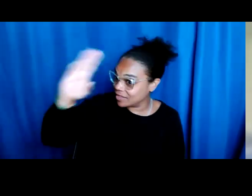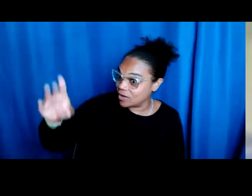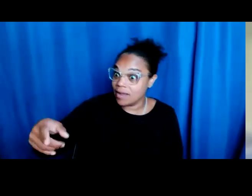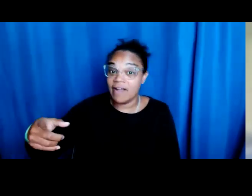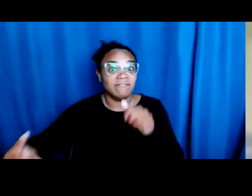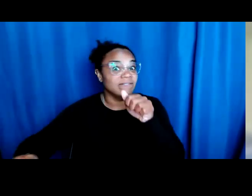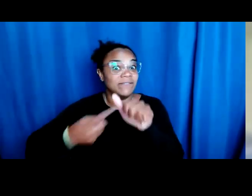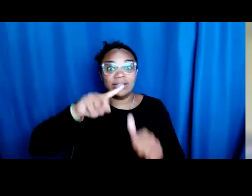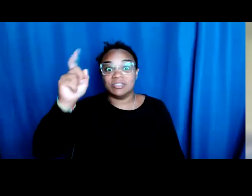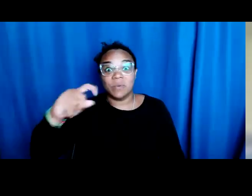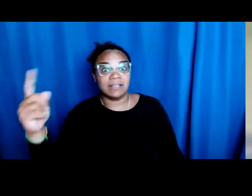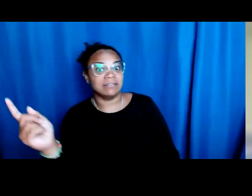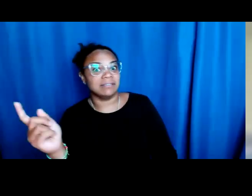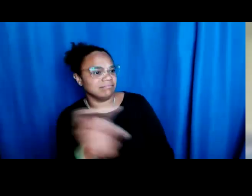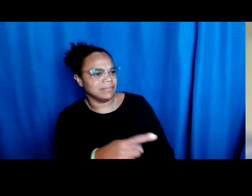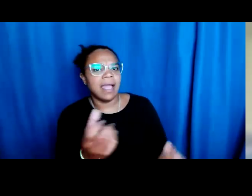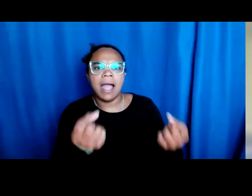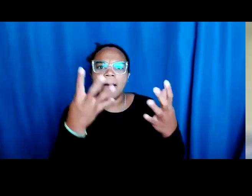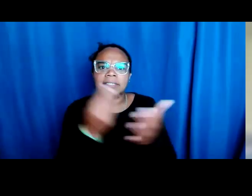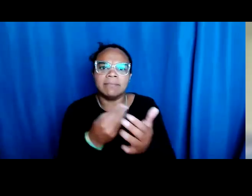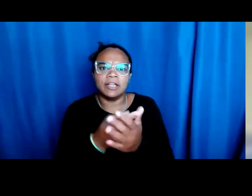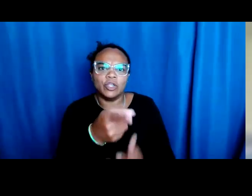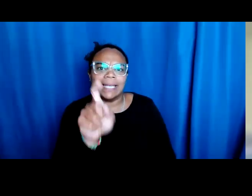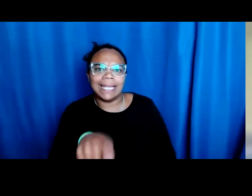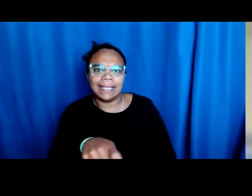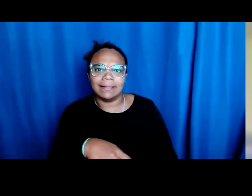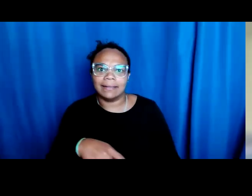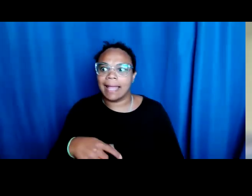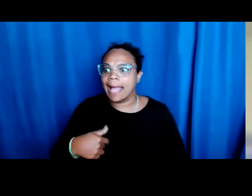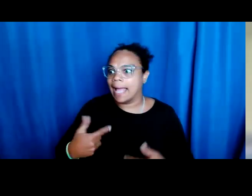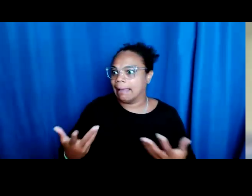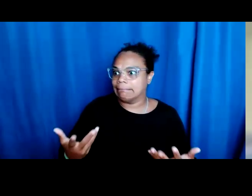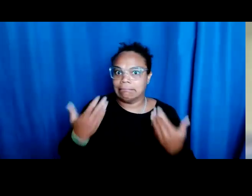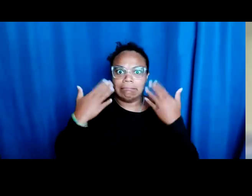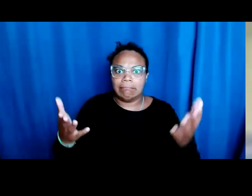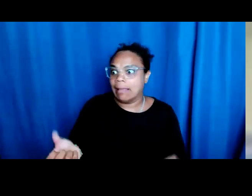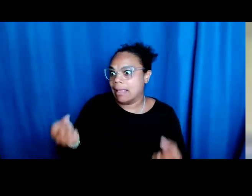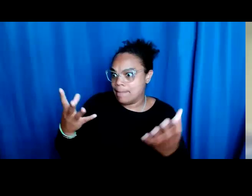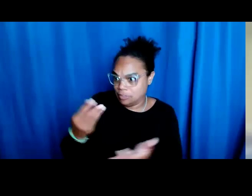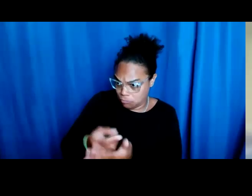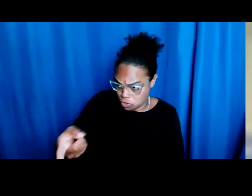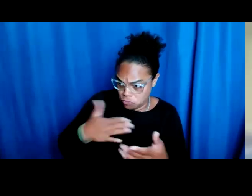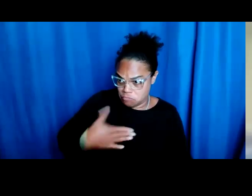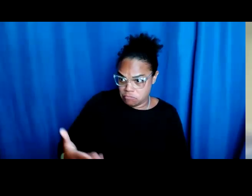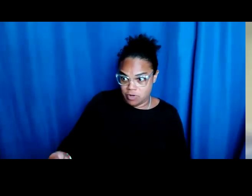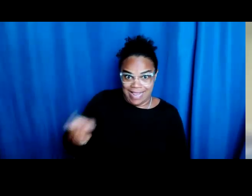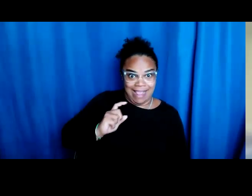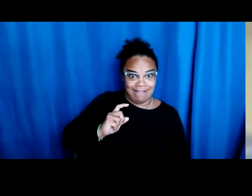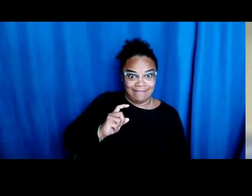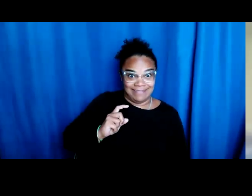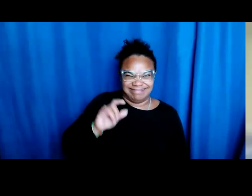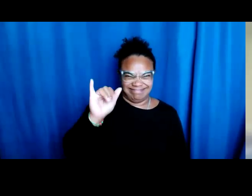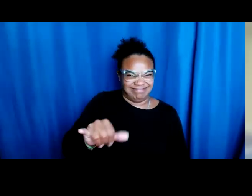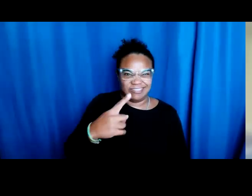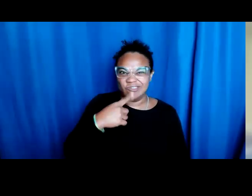how much money do you need? And you say, I don't know. How much are you going to give me? That's a